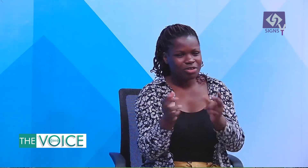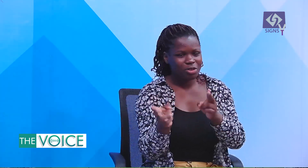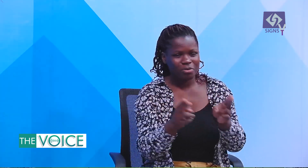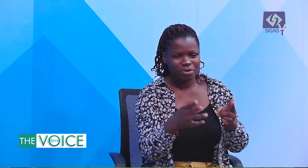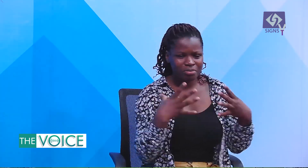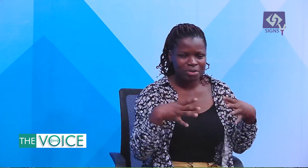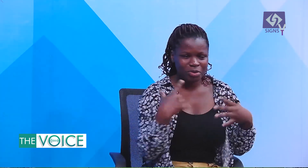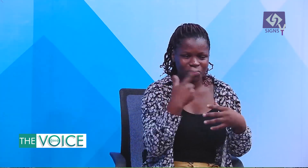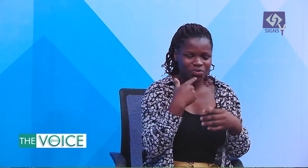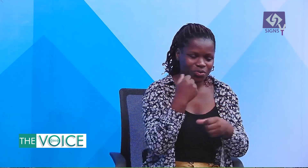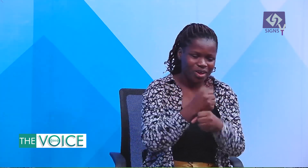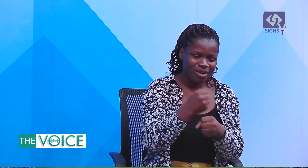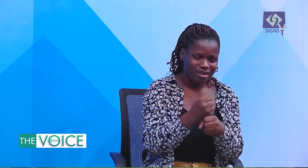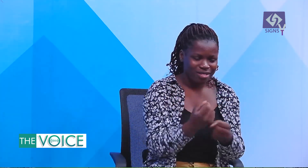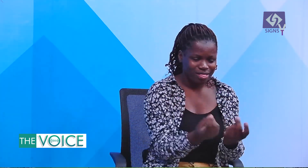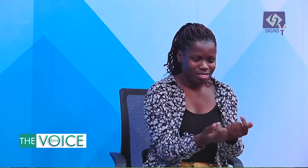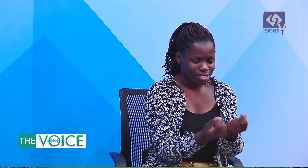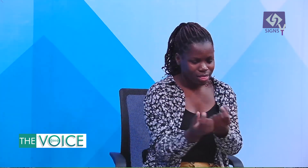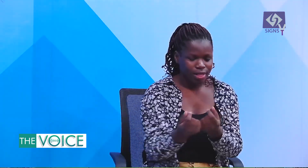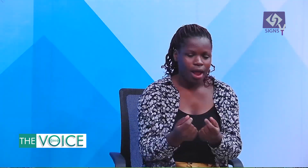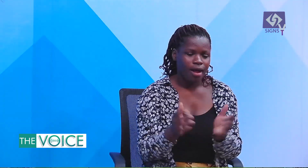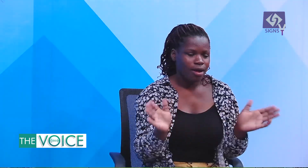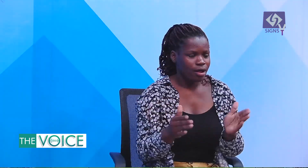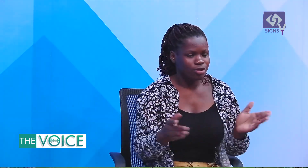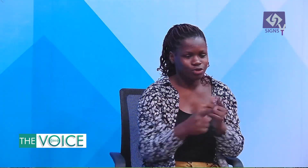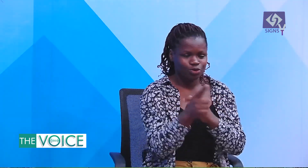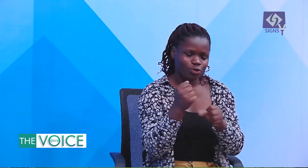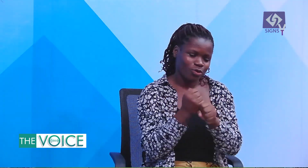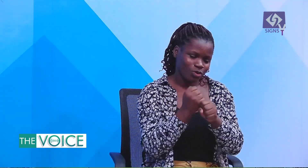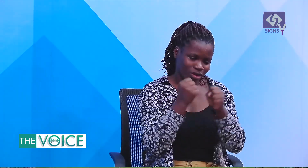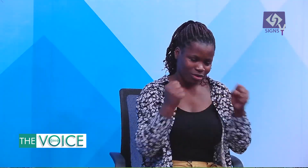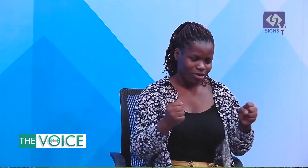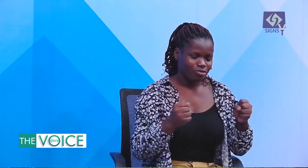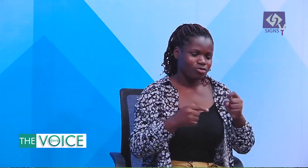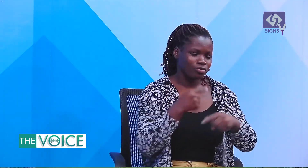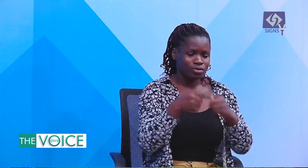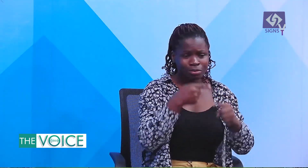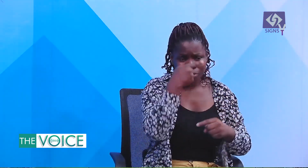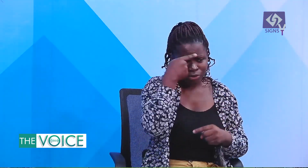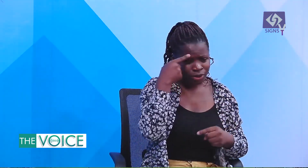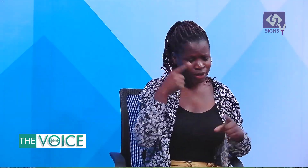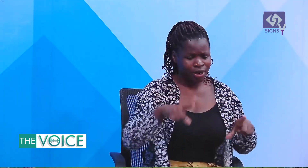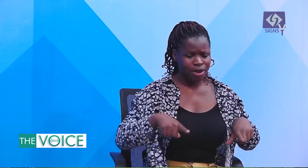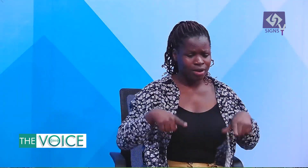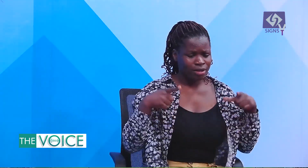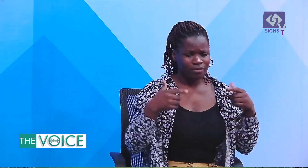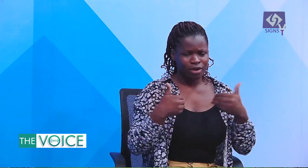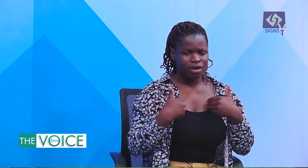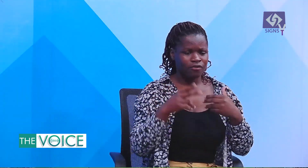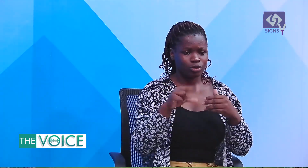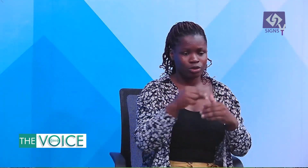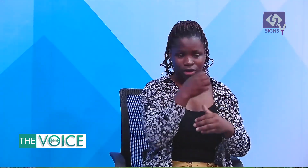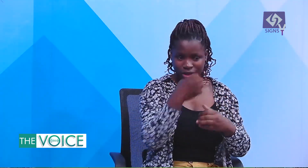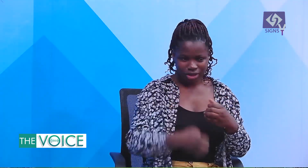large, please remember, persons with disabilities are similar to every one of us. We